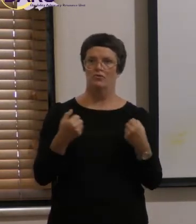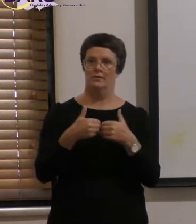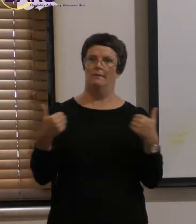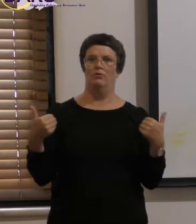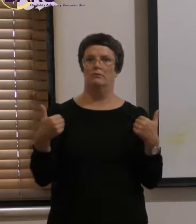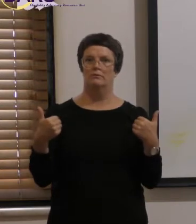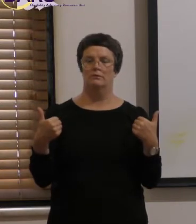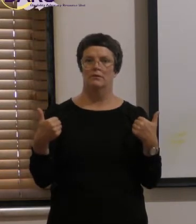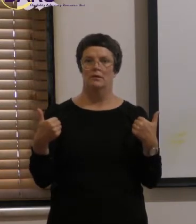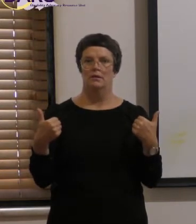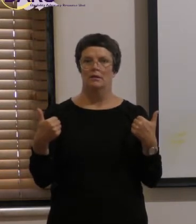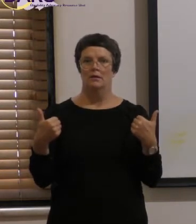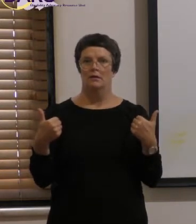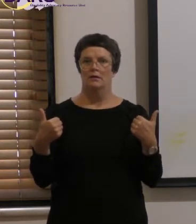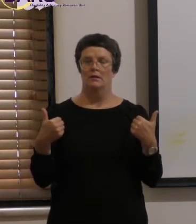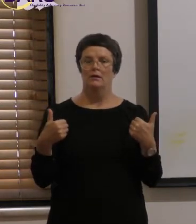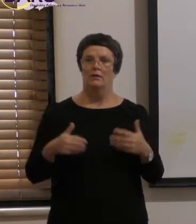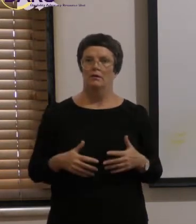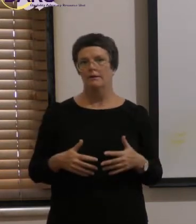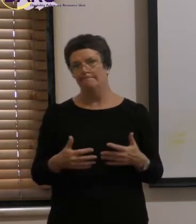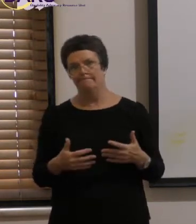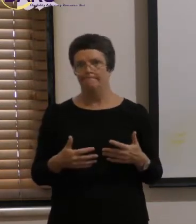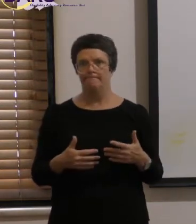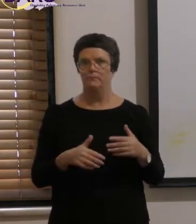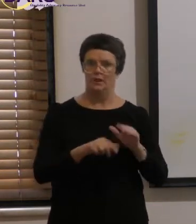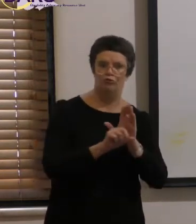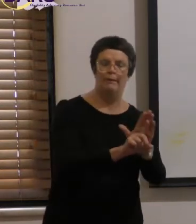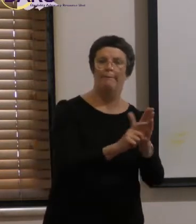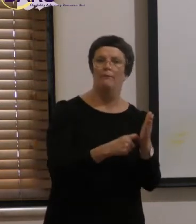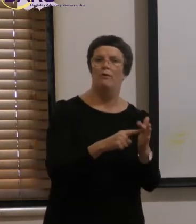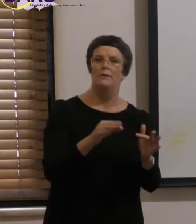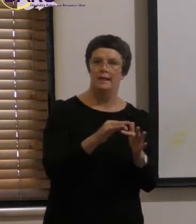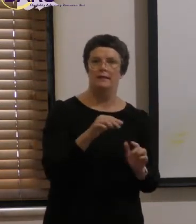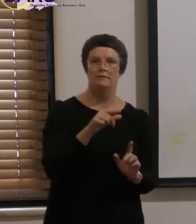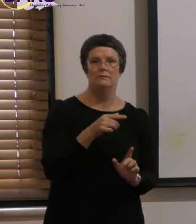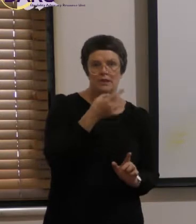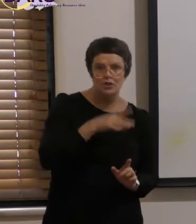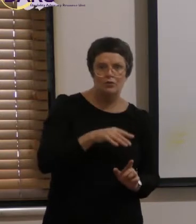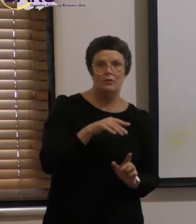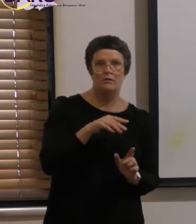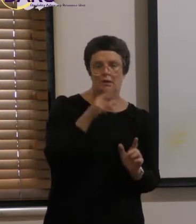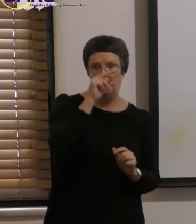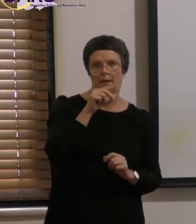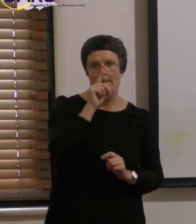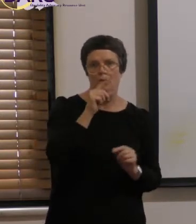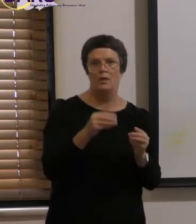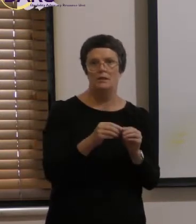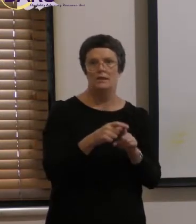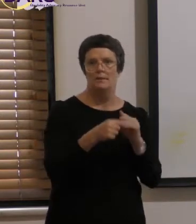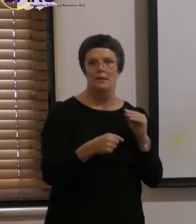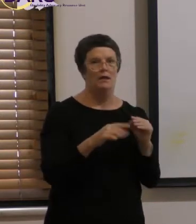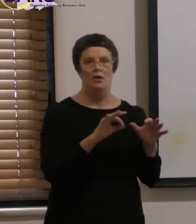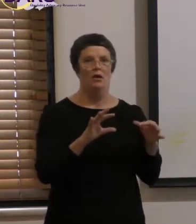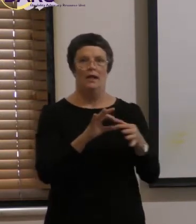role which we take very seriously about representing the direct experience of children and young people with disability. We're not